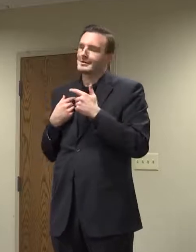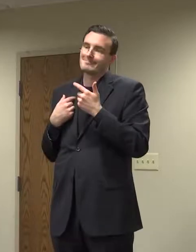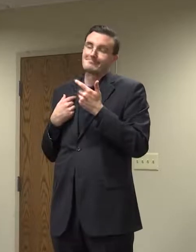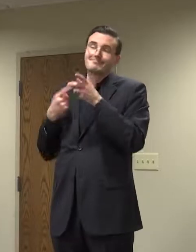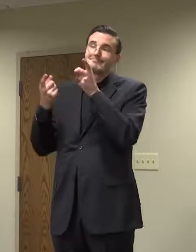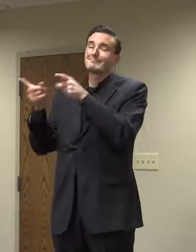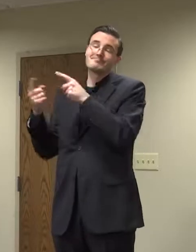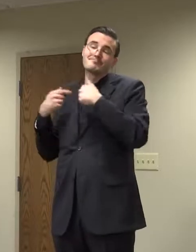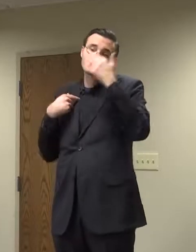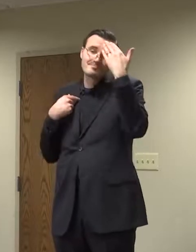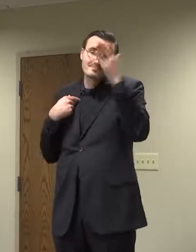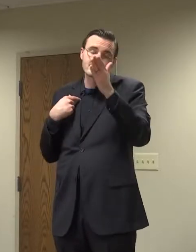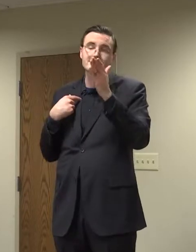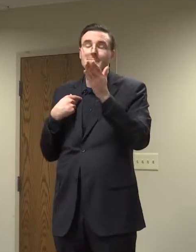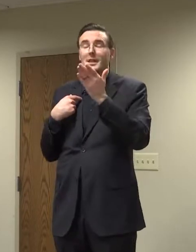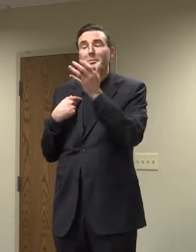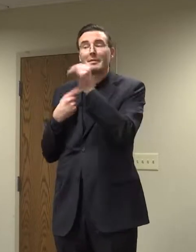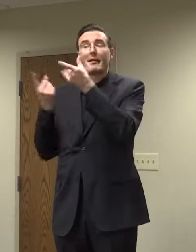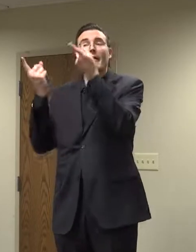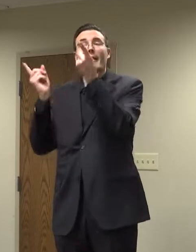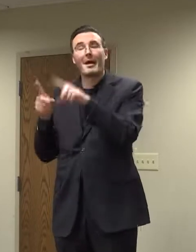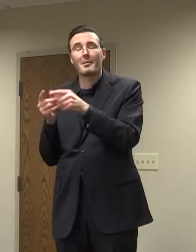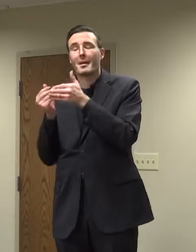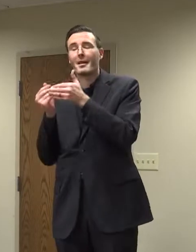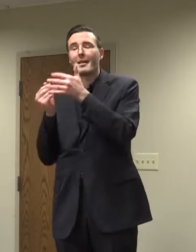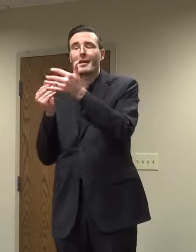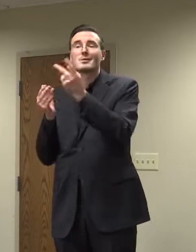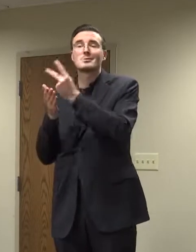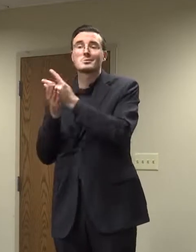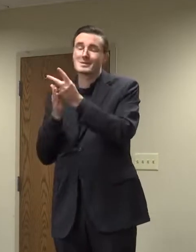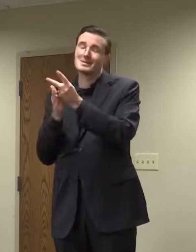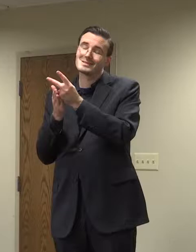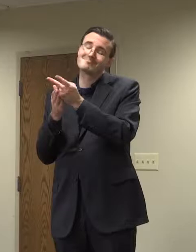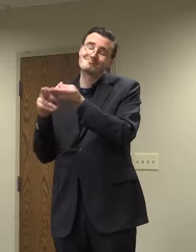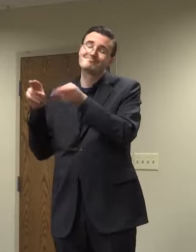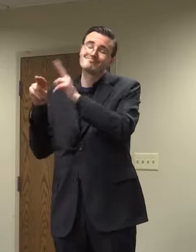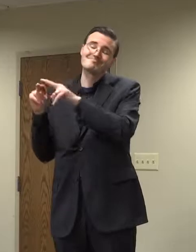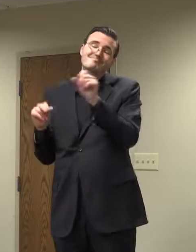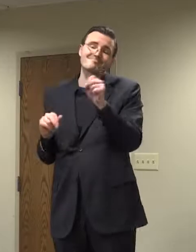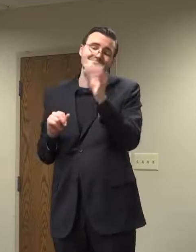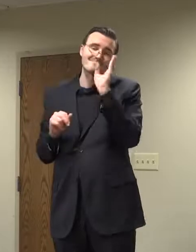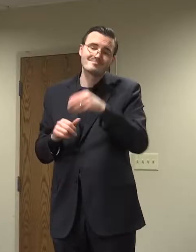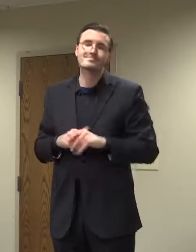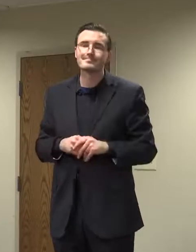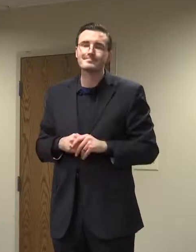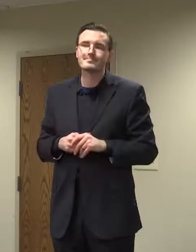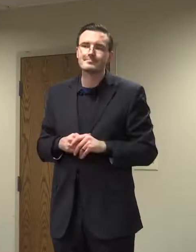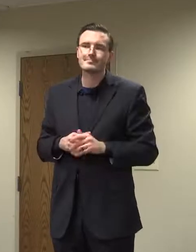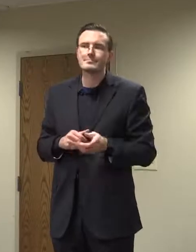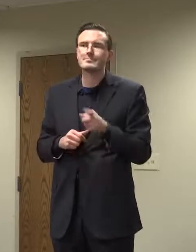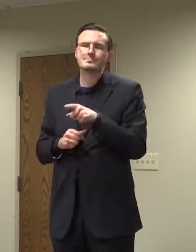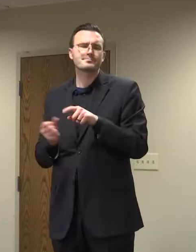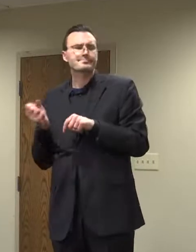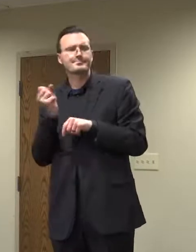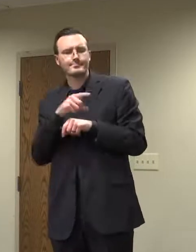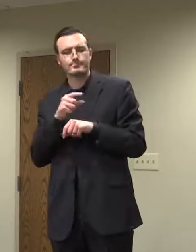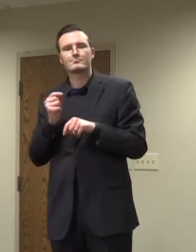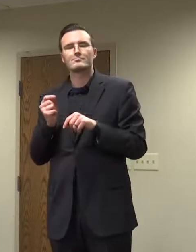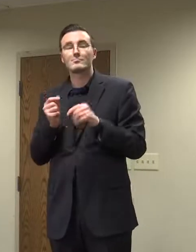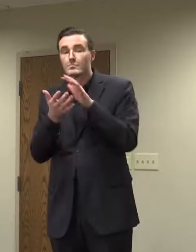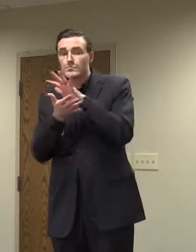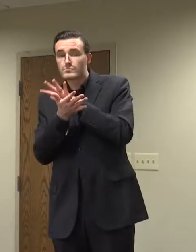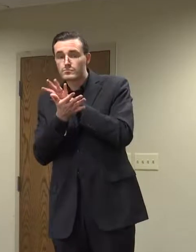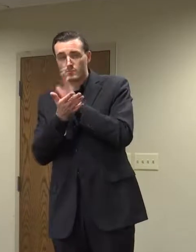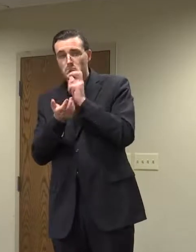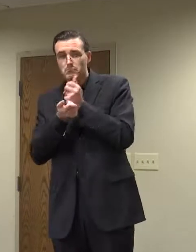within the 2-week period following it. As for new testing, how soon will it be available in the schools? The question is, how